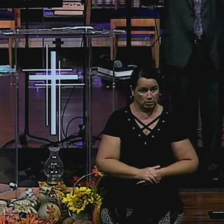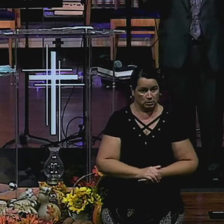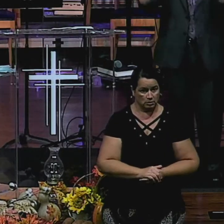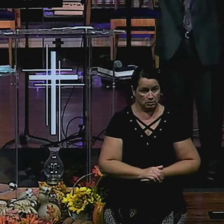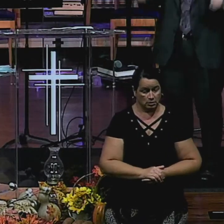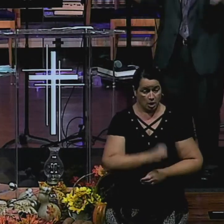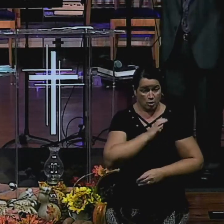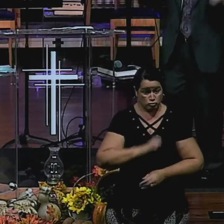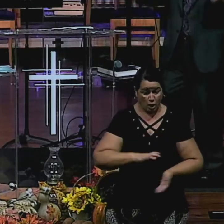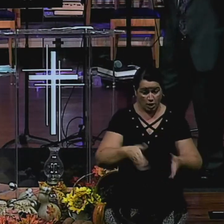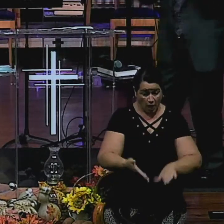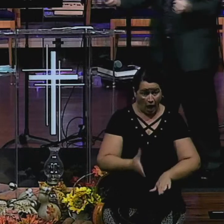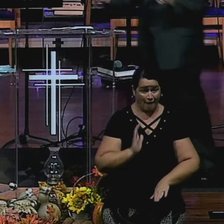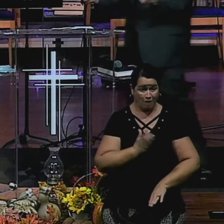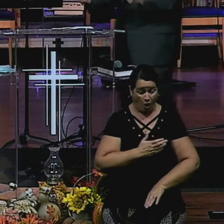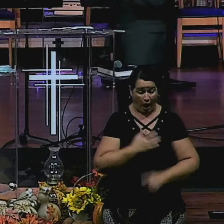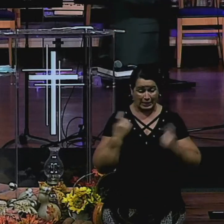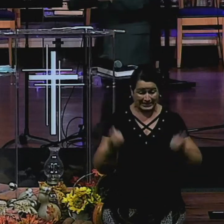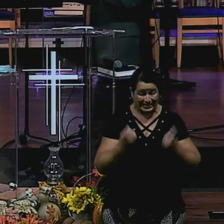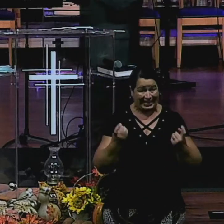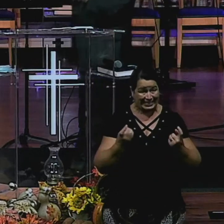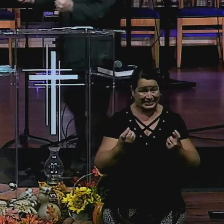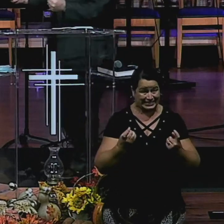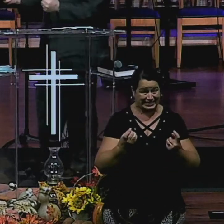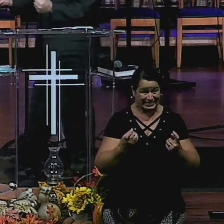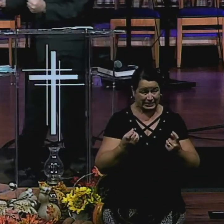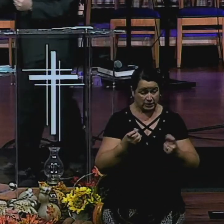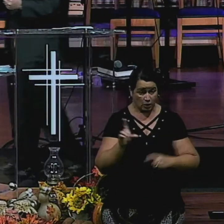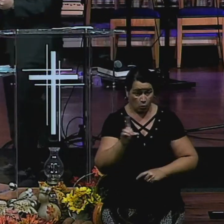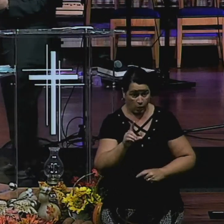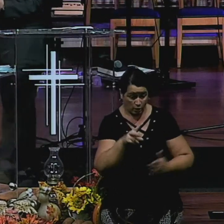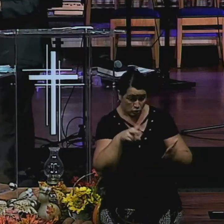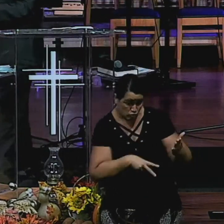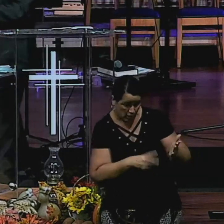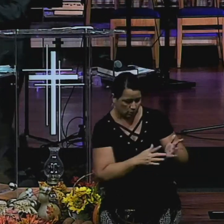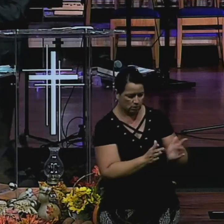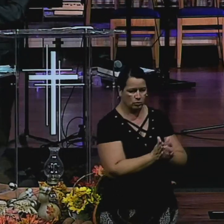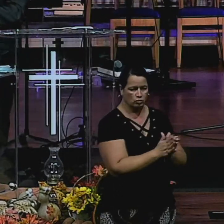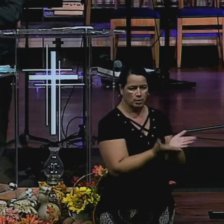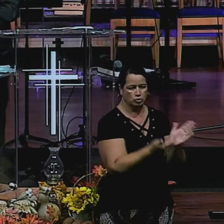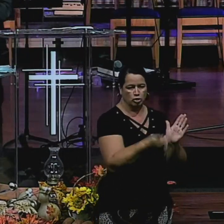statement of the gospel, Christ died for our sins according to Scripture.